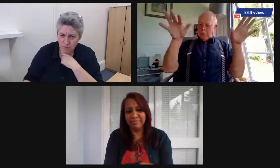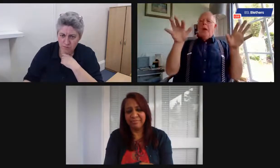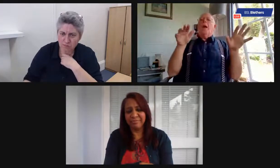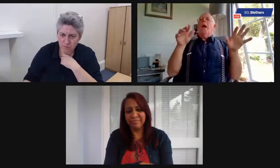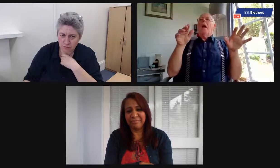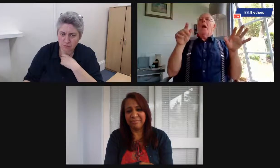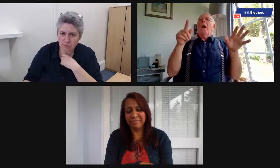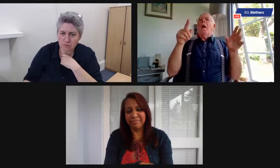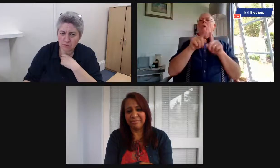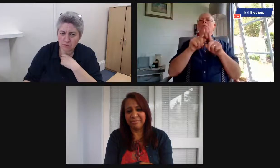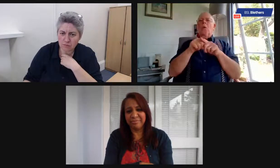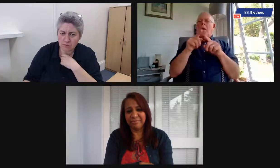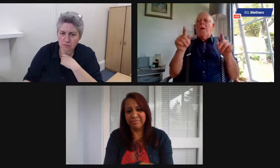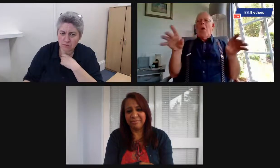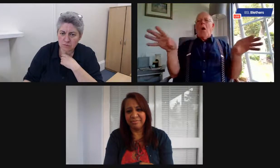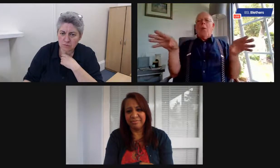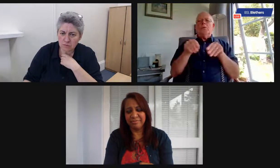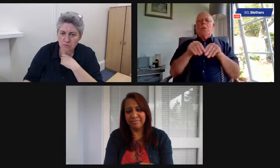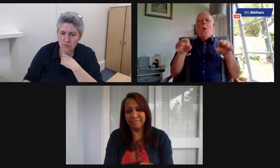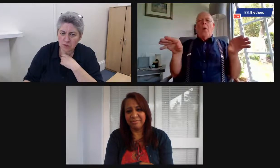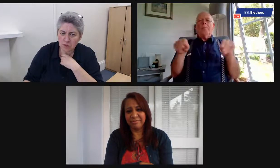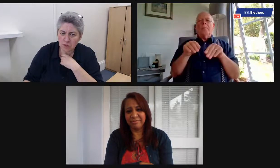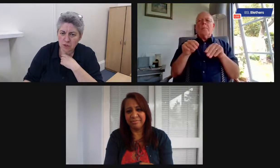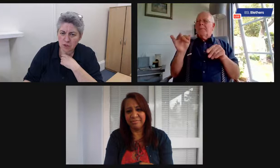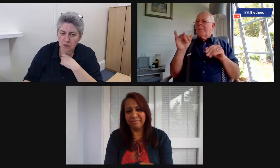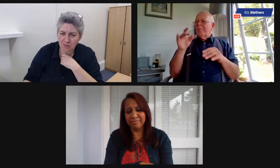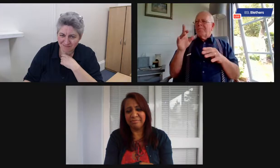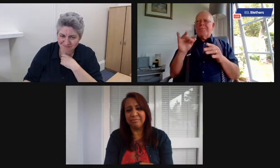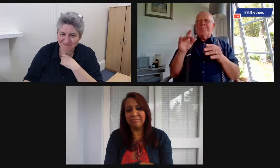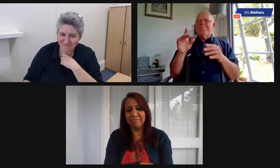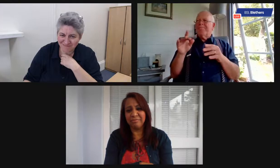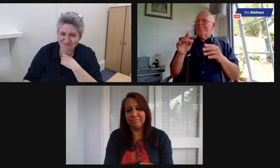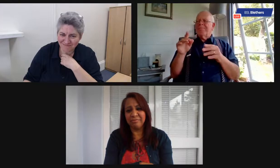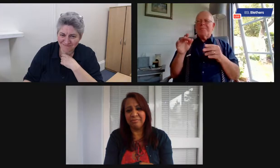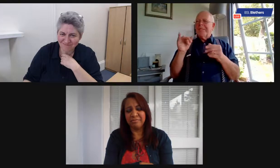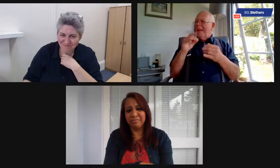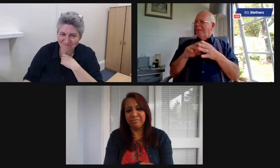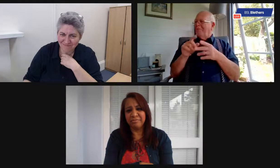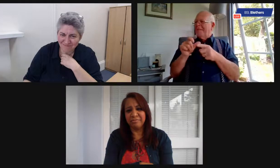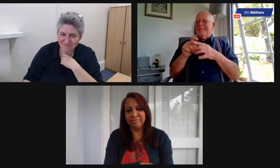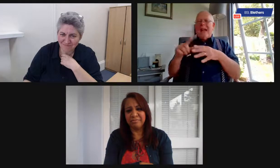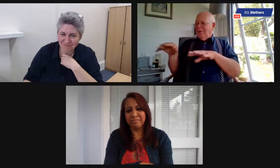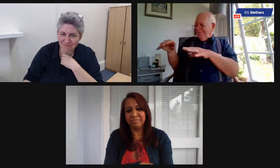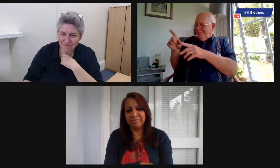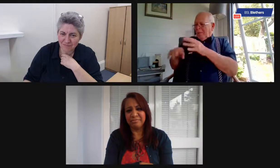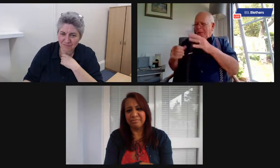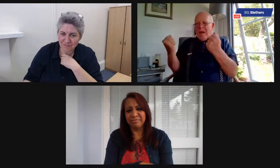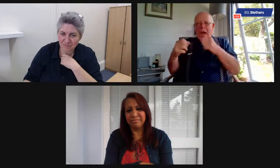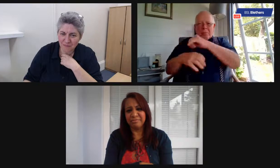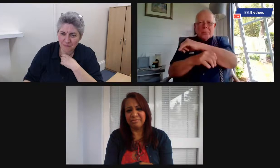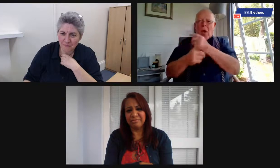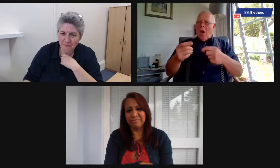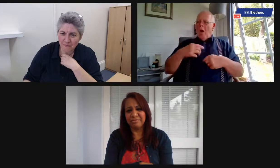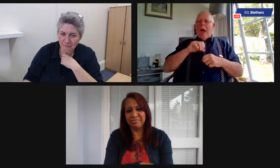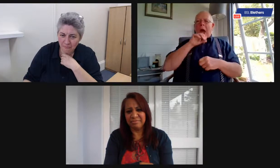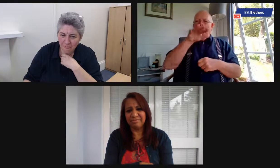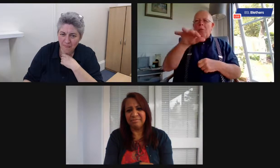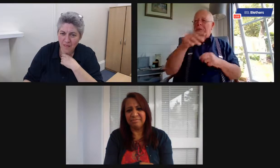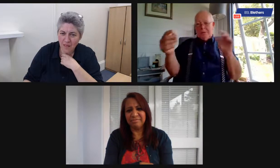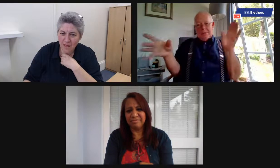Everybody knows that. They breathe in CO2 and they give out oxygen. They absorb quite a lot of the bad